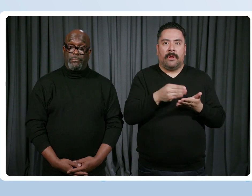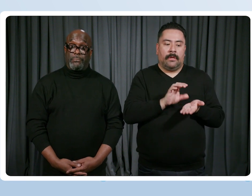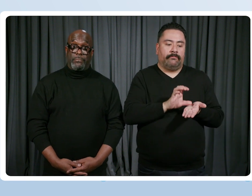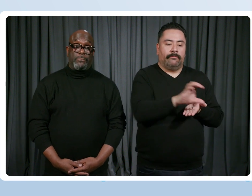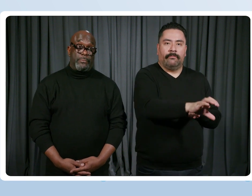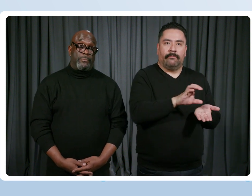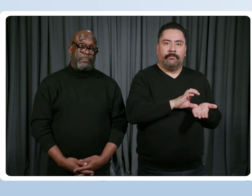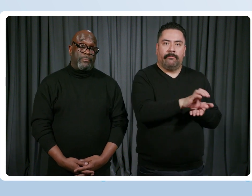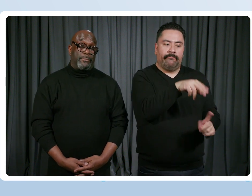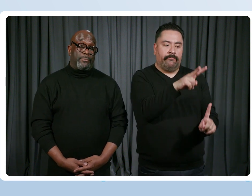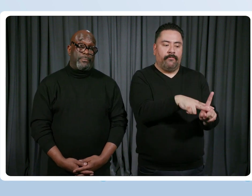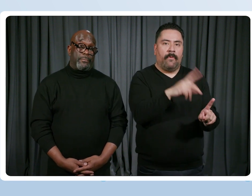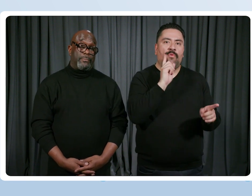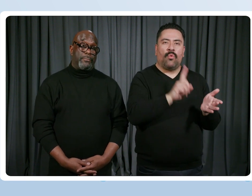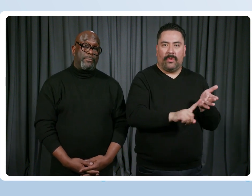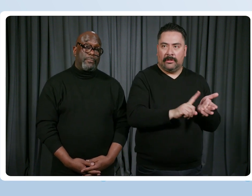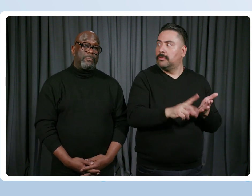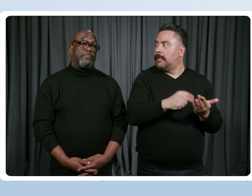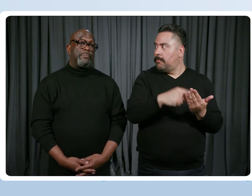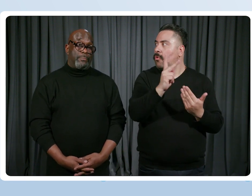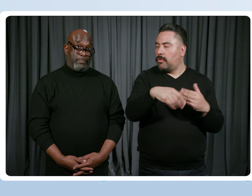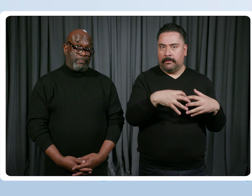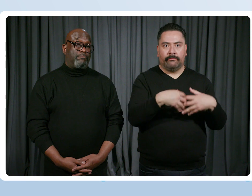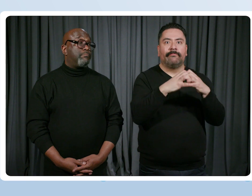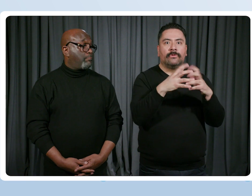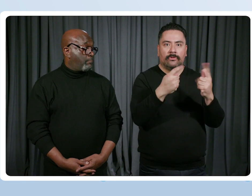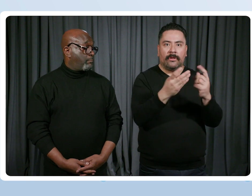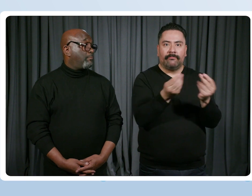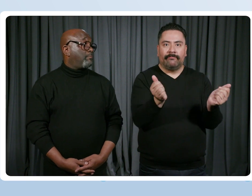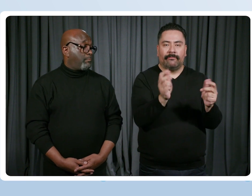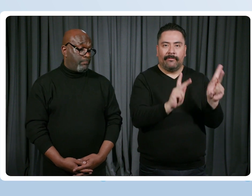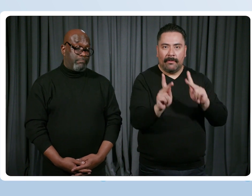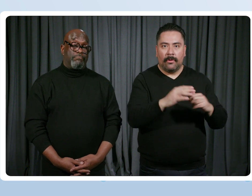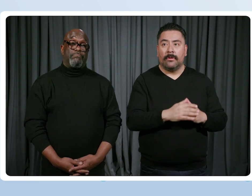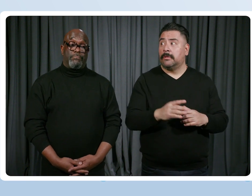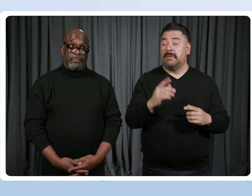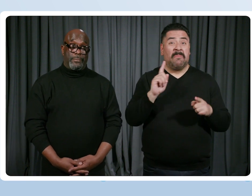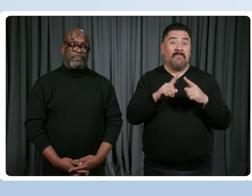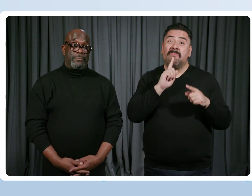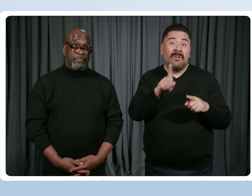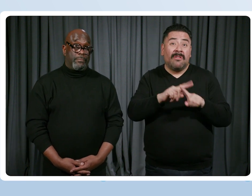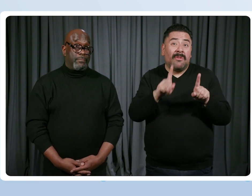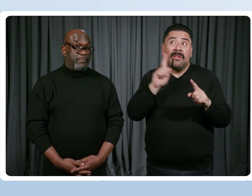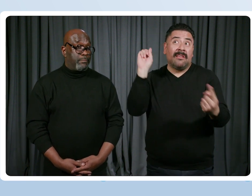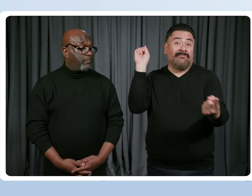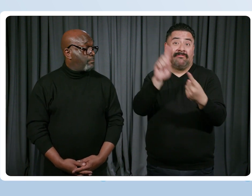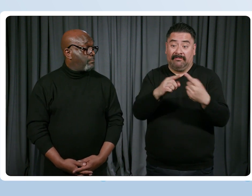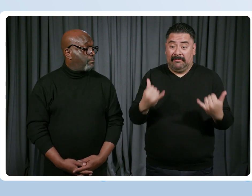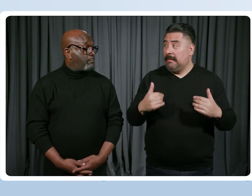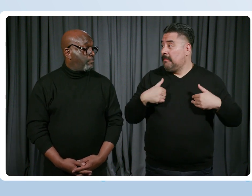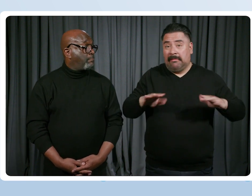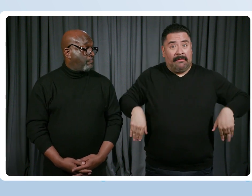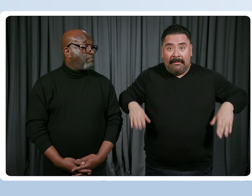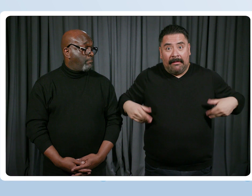can be allocated toward research and programs to address that with people. But up until this point, we haven't done that. There's a